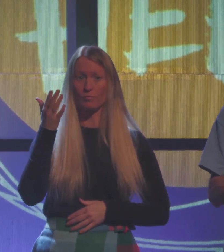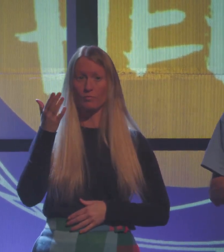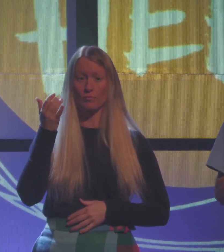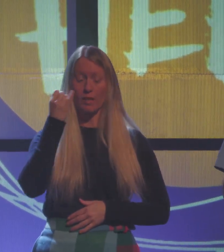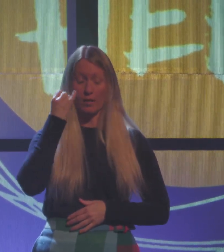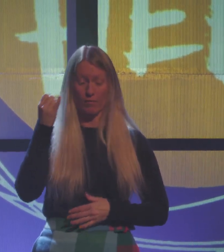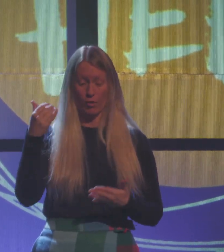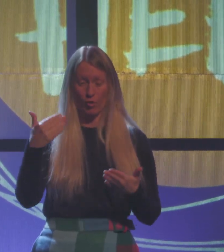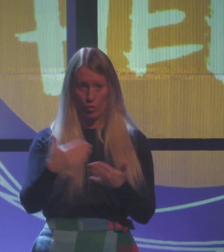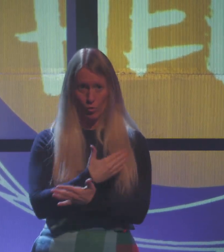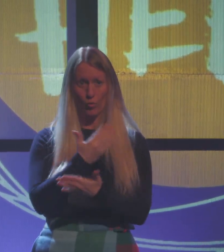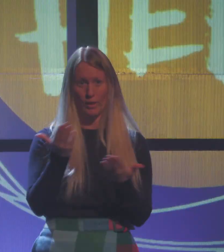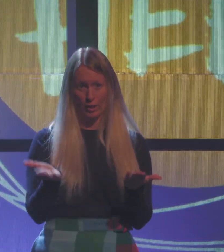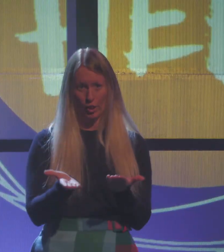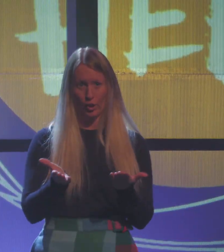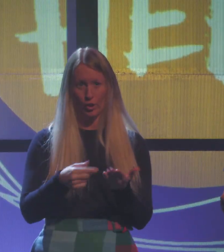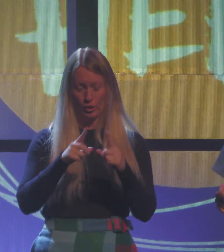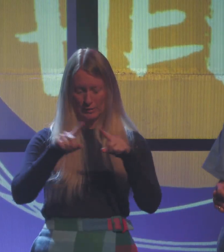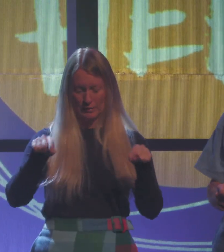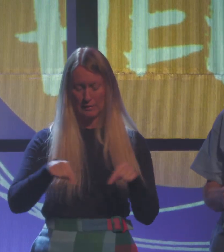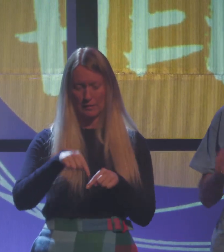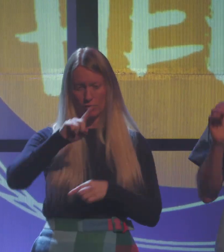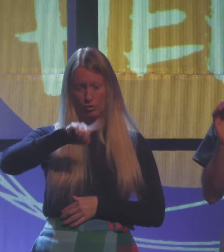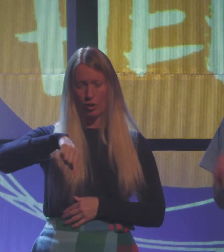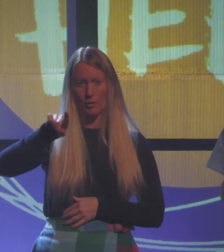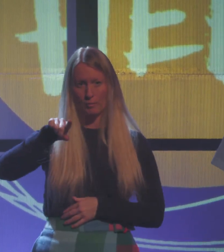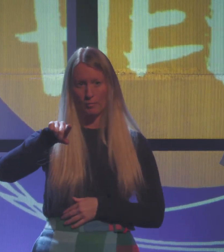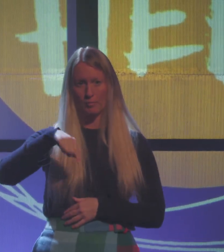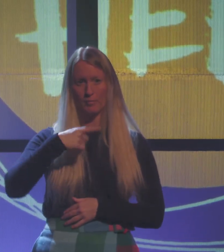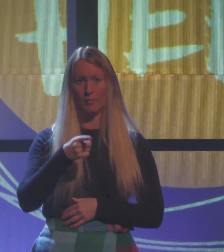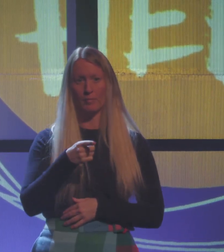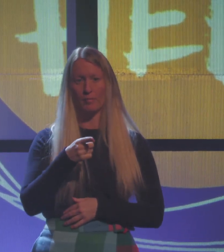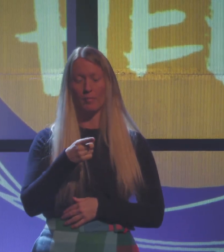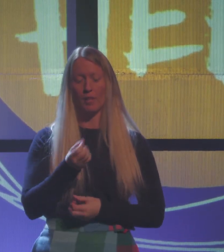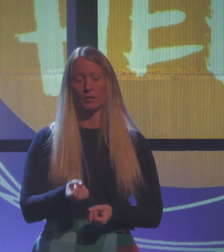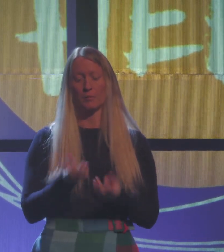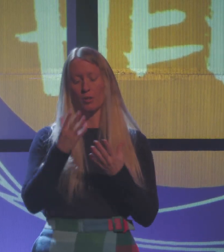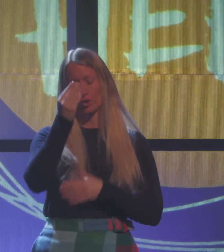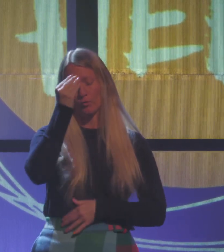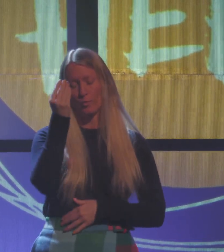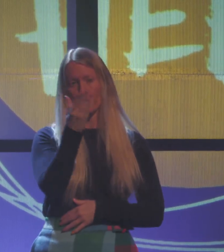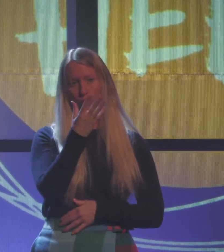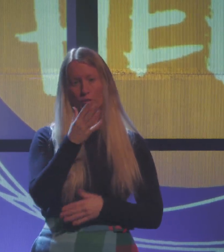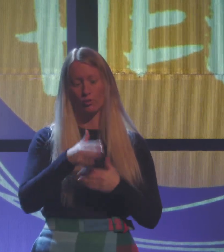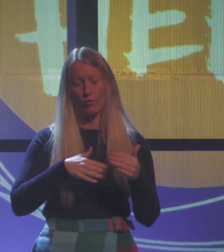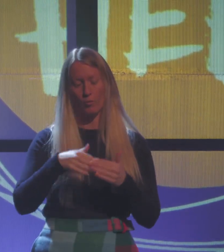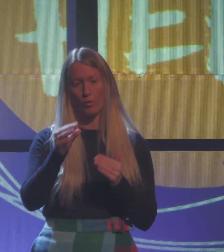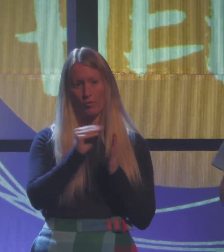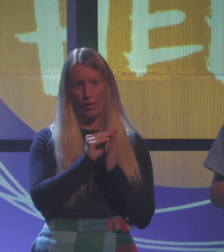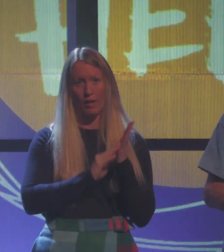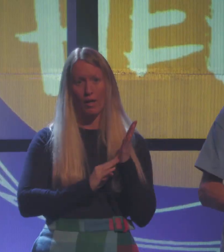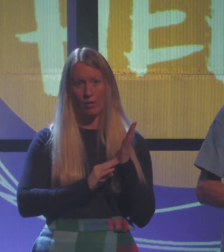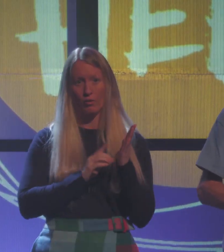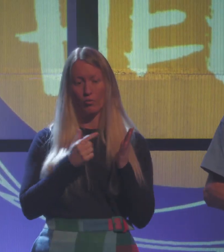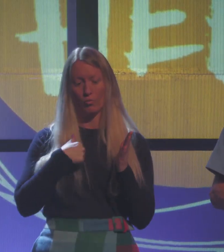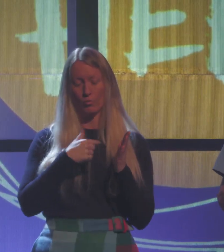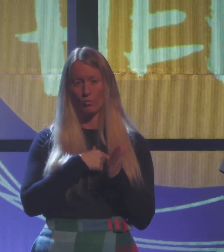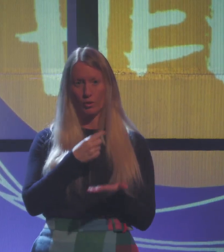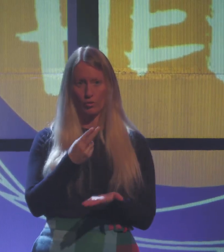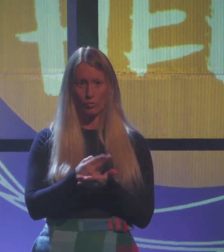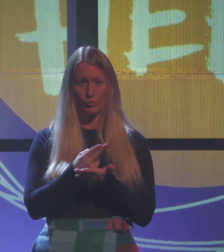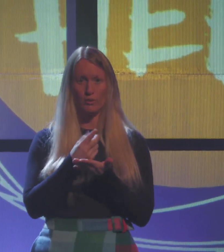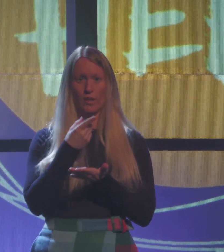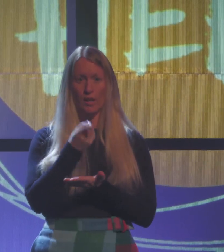and put as much information as you're comfortable filling out. We use that information to help you. If this is your